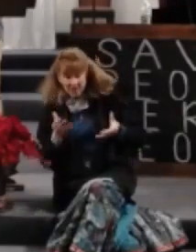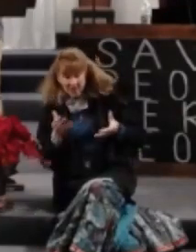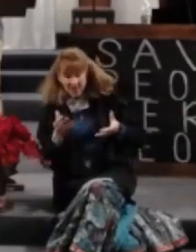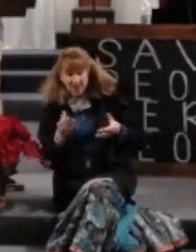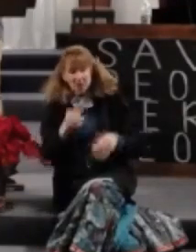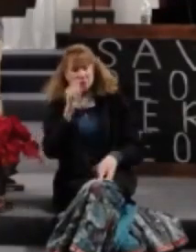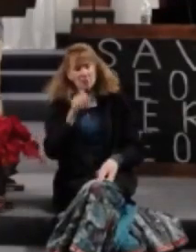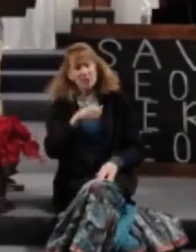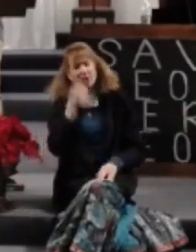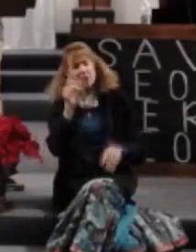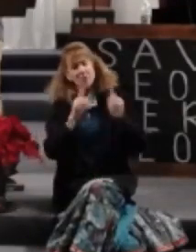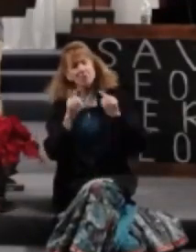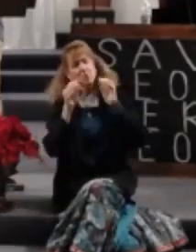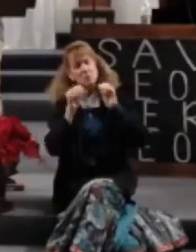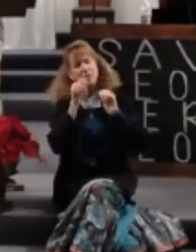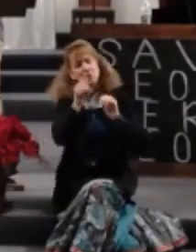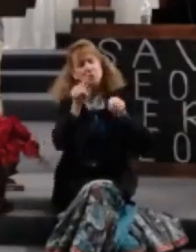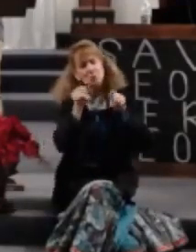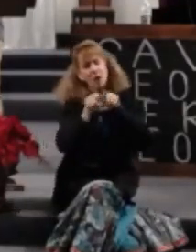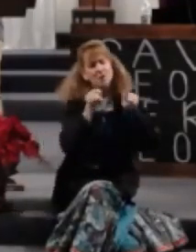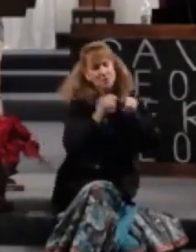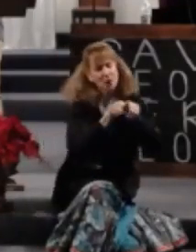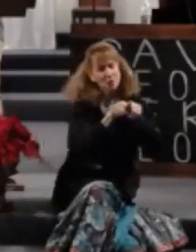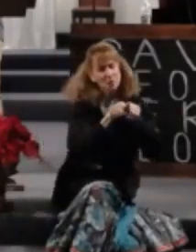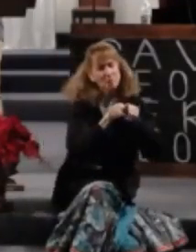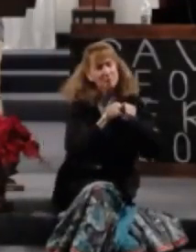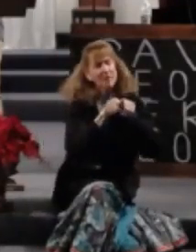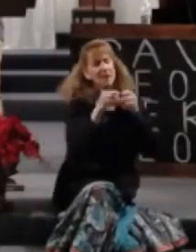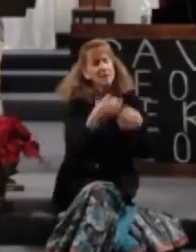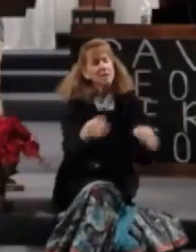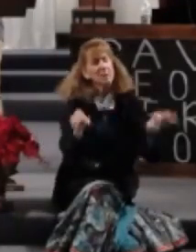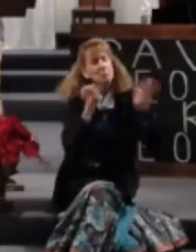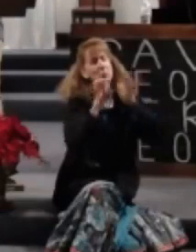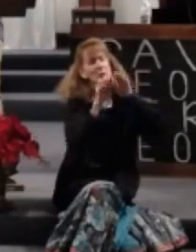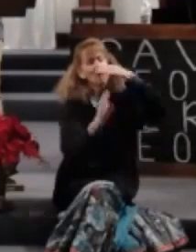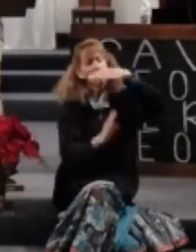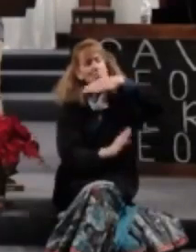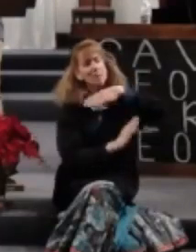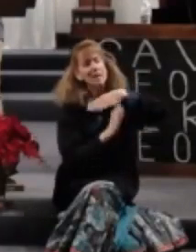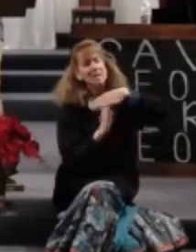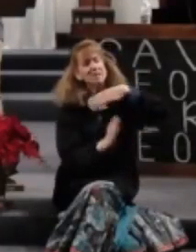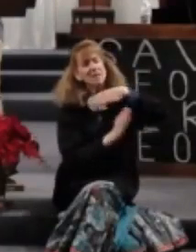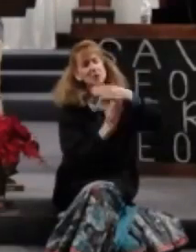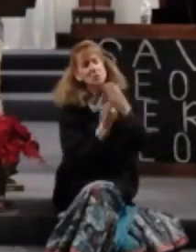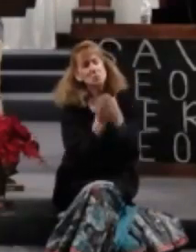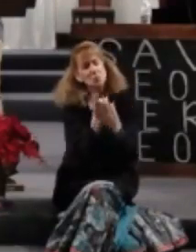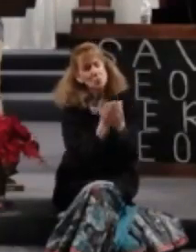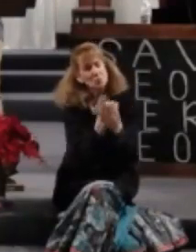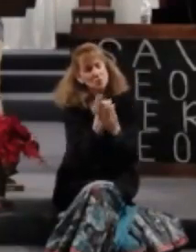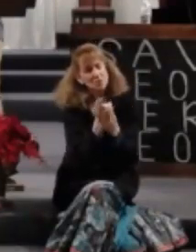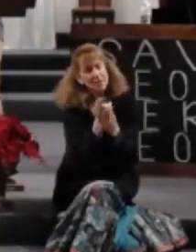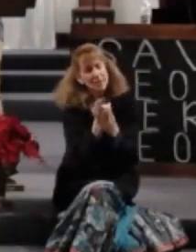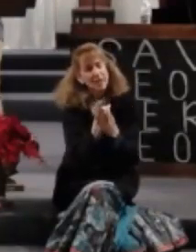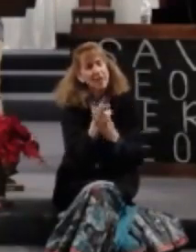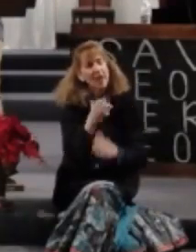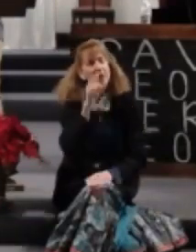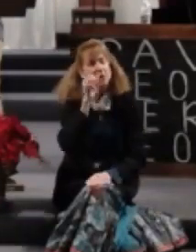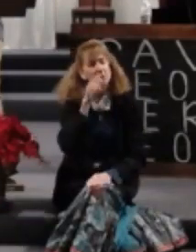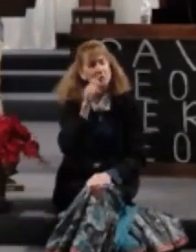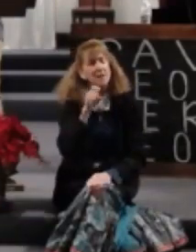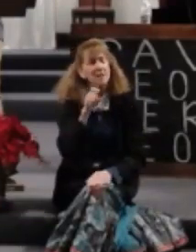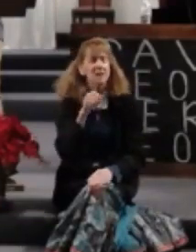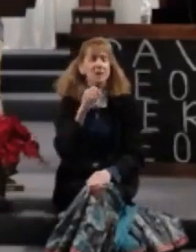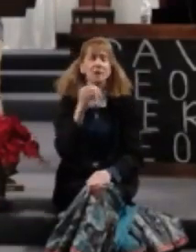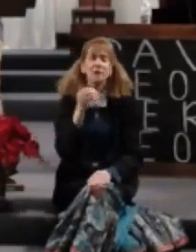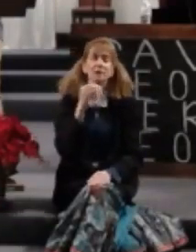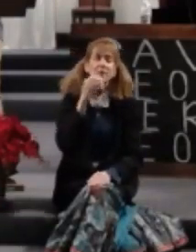need someone to teach you the elementary truths of God's word all over again. You need milk, not solid